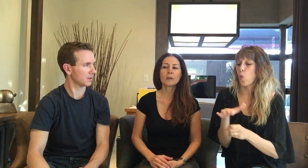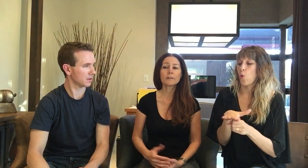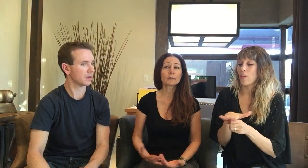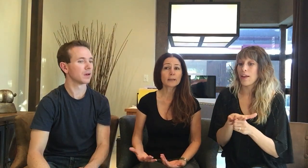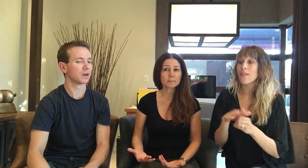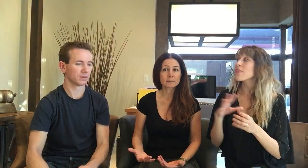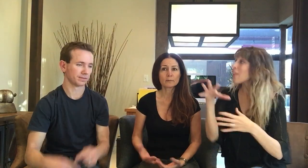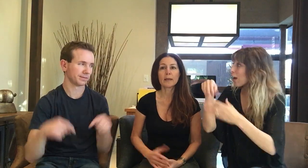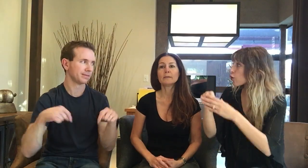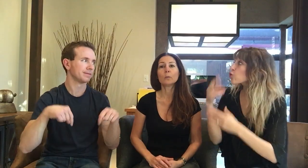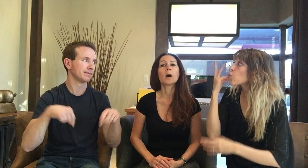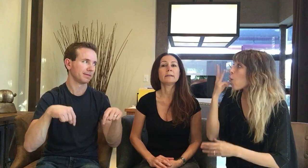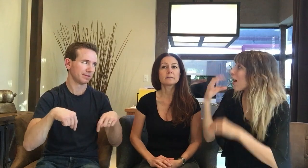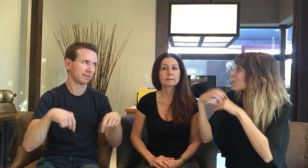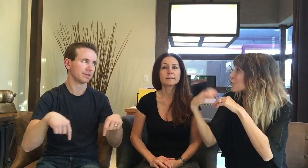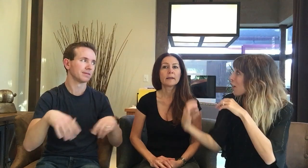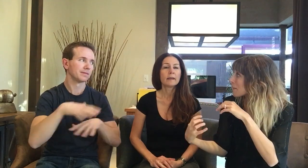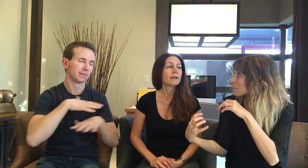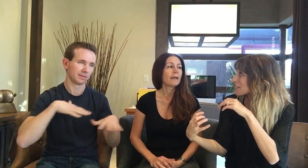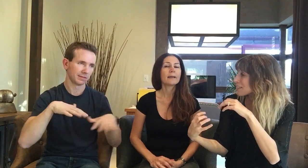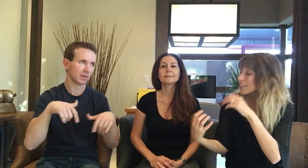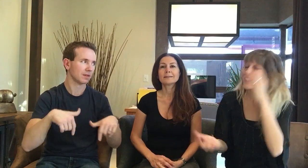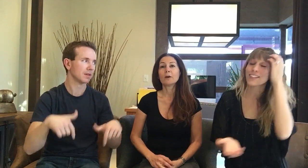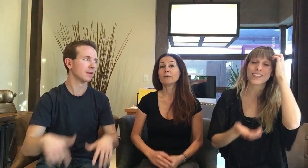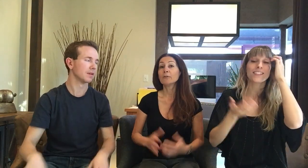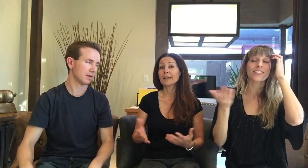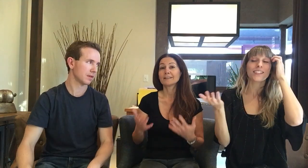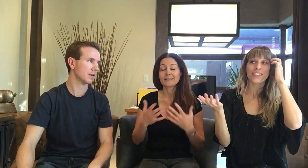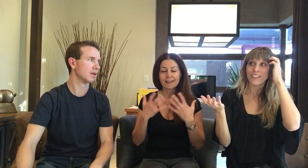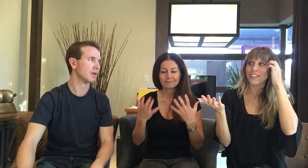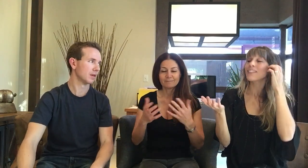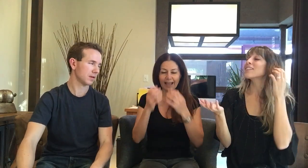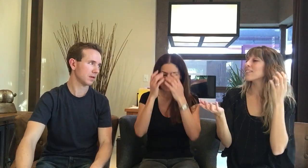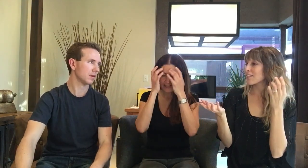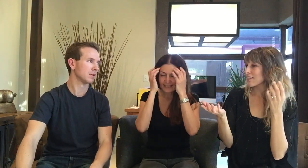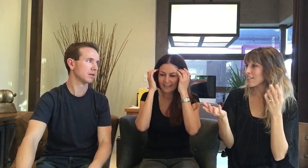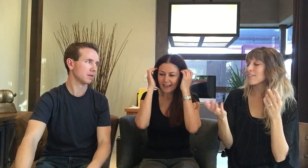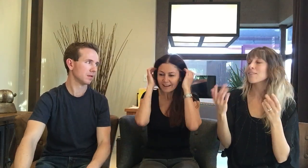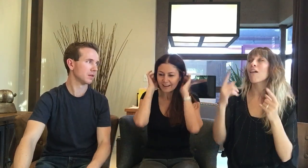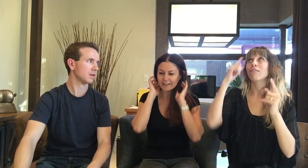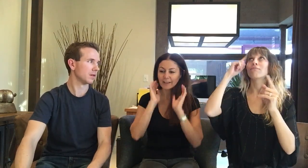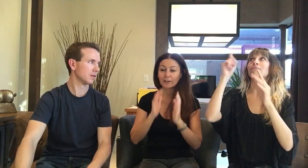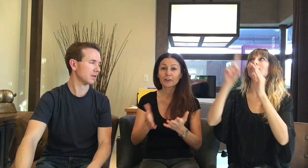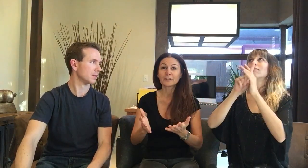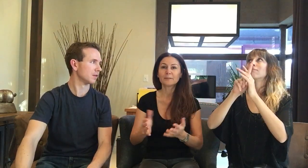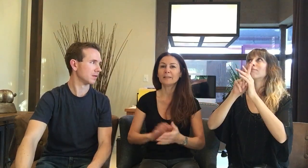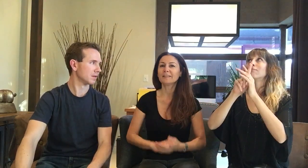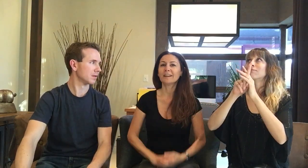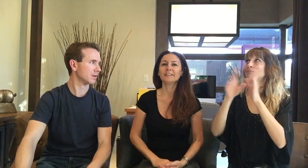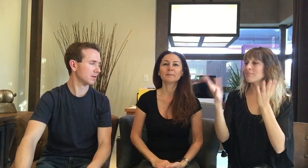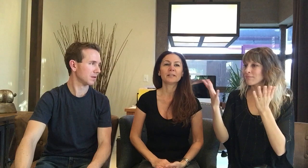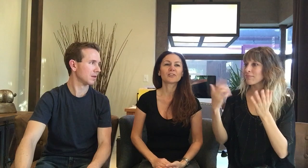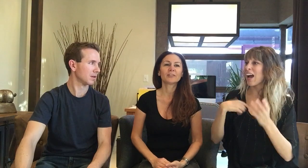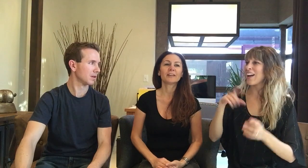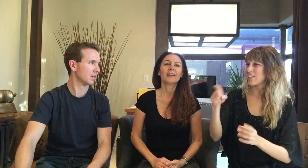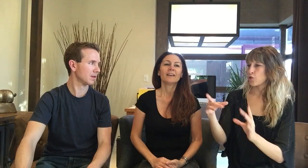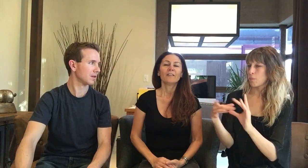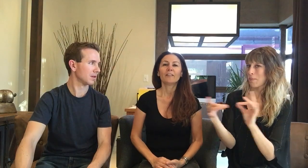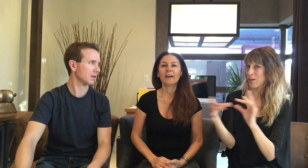the grapes, right? The wines. And so, oh yes, that, as I say that, it occurs to me that I need to mention